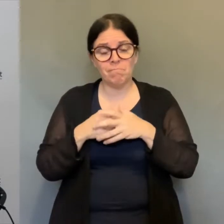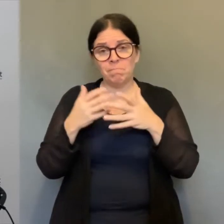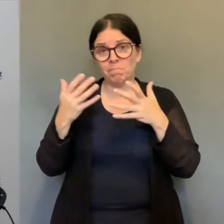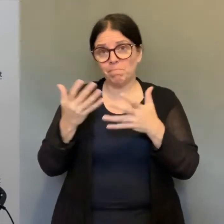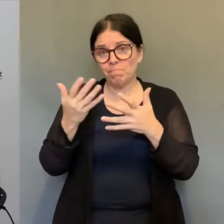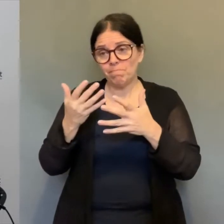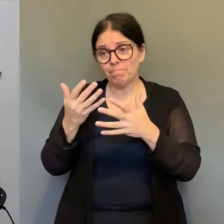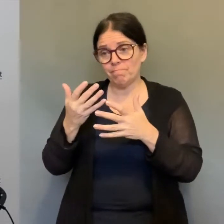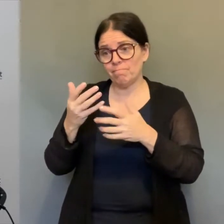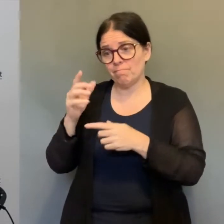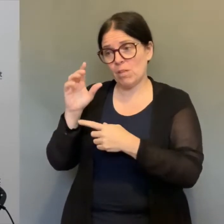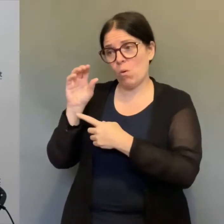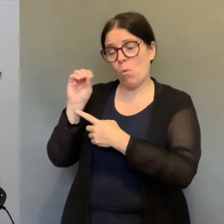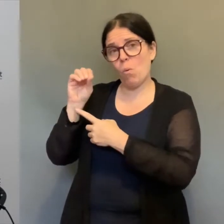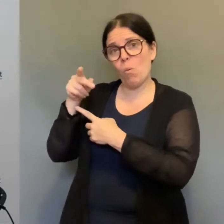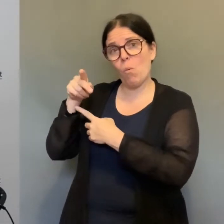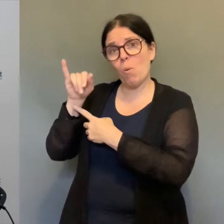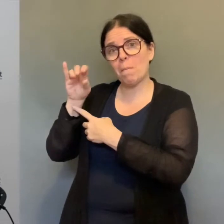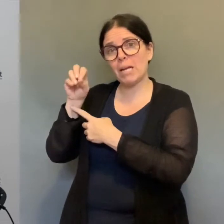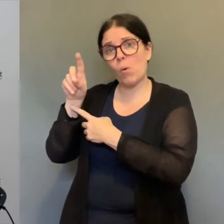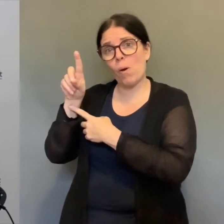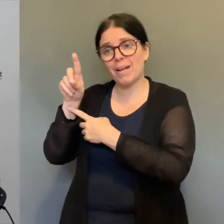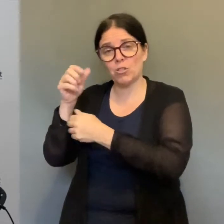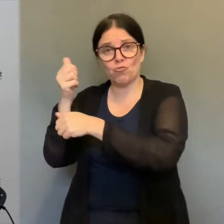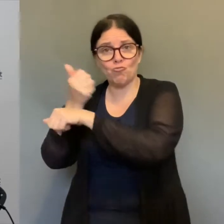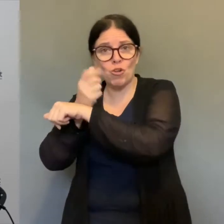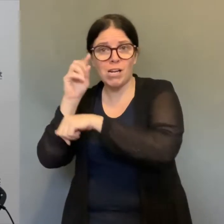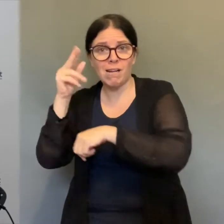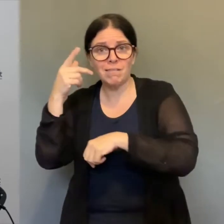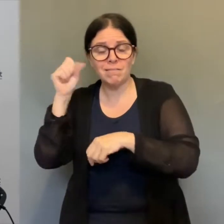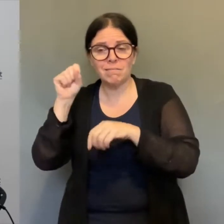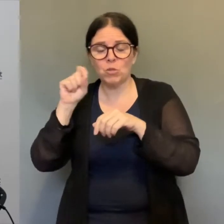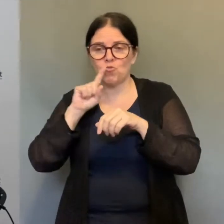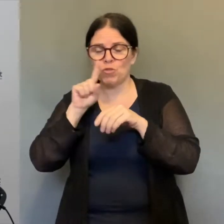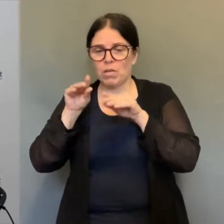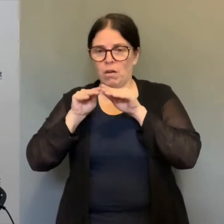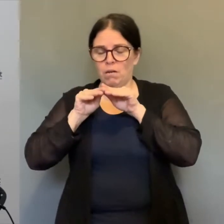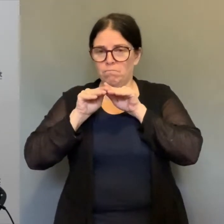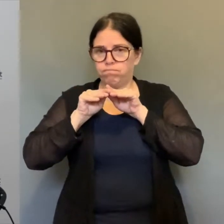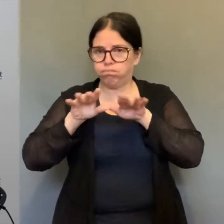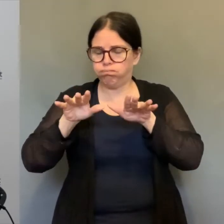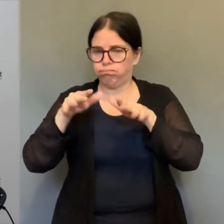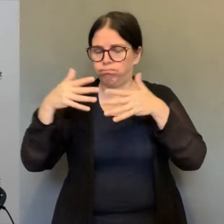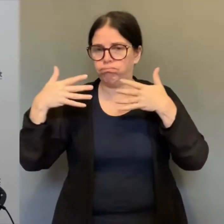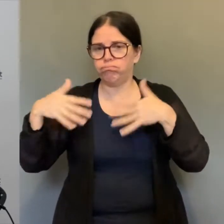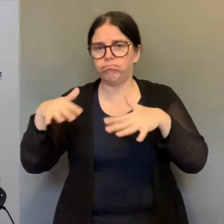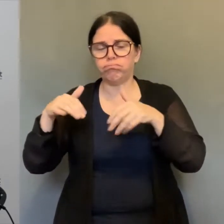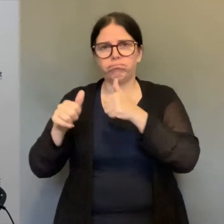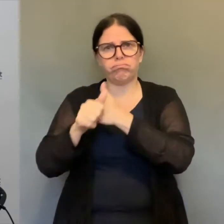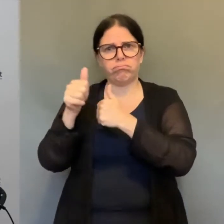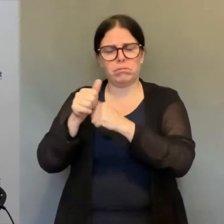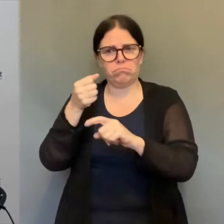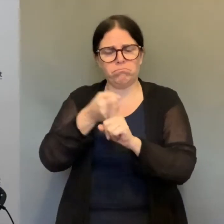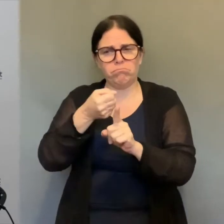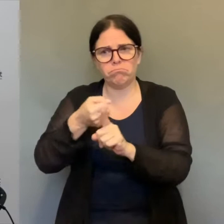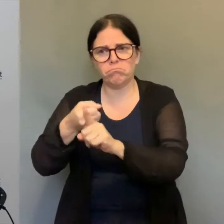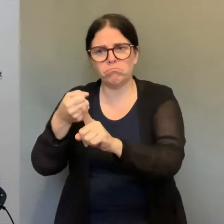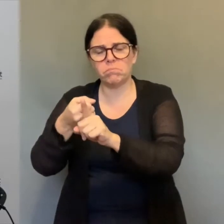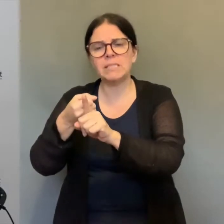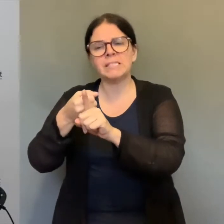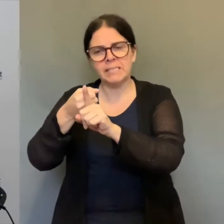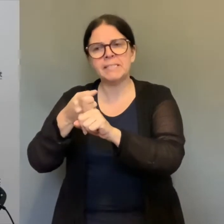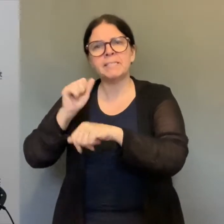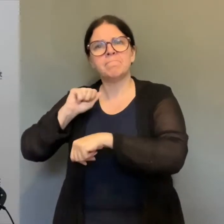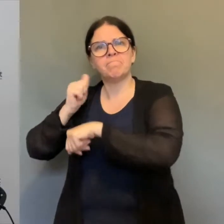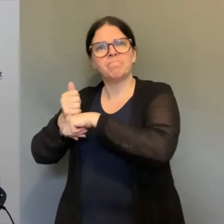the efforts of WECHU partners to support people who use drugs their families, and those with concurrent mental health